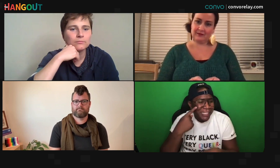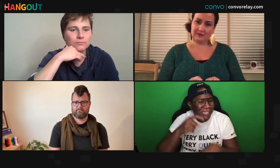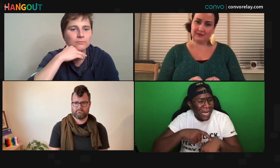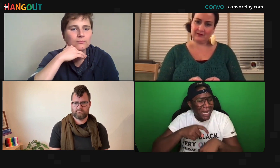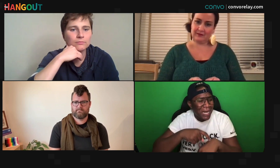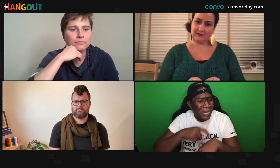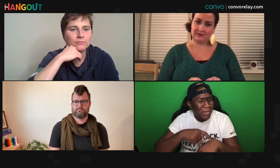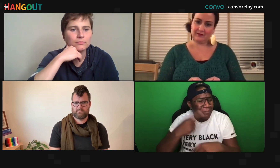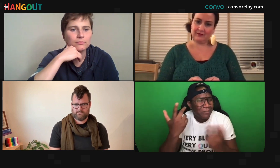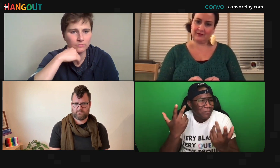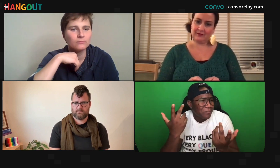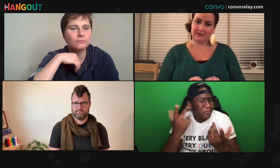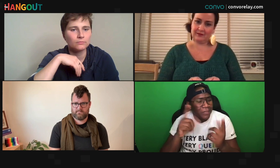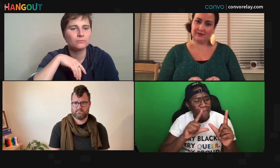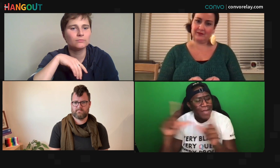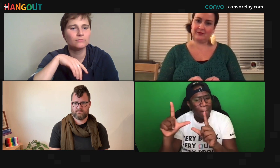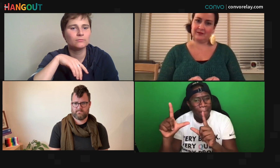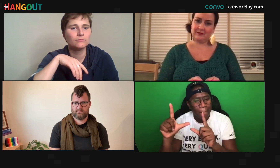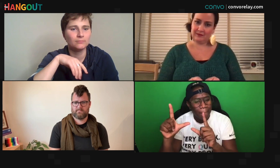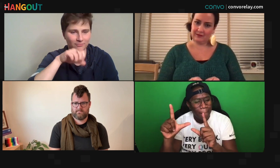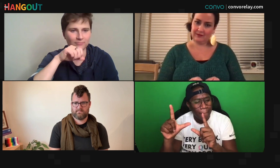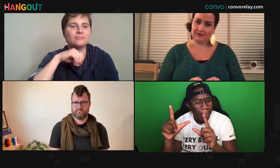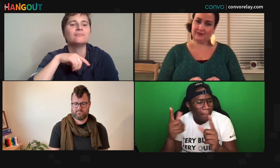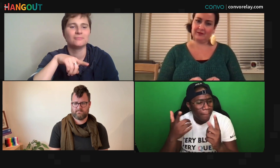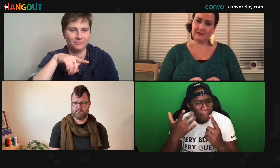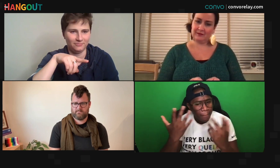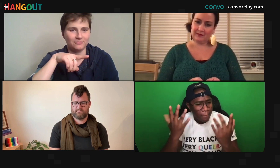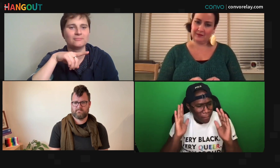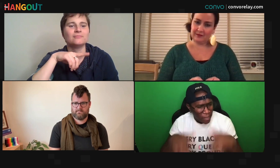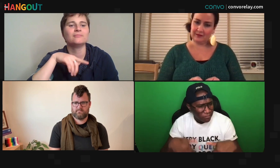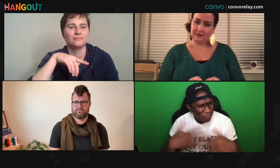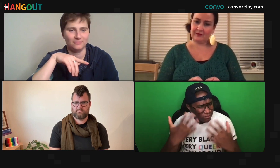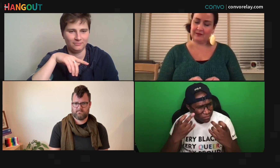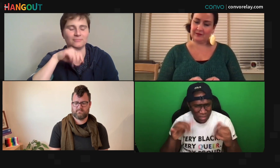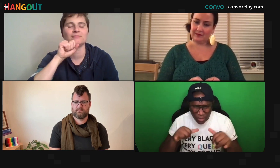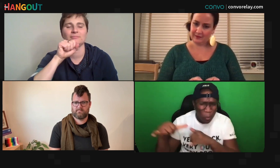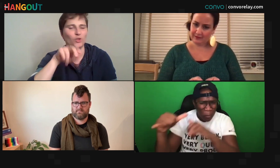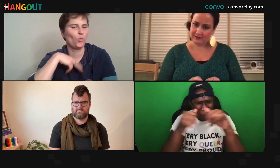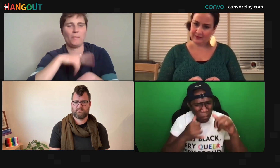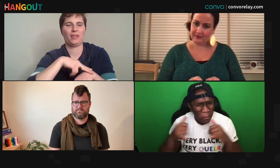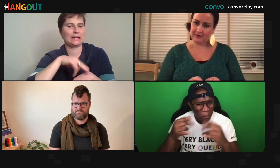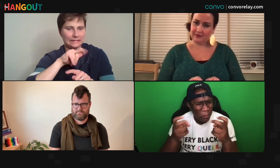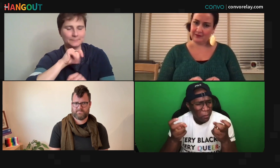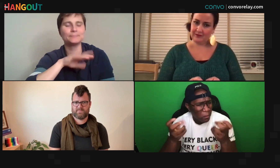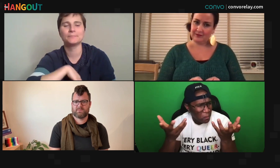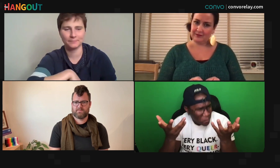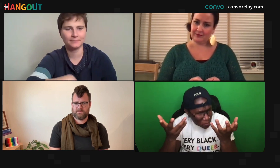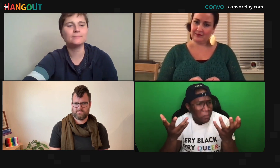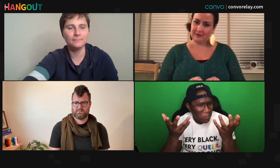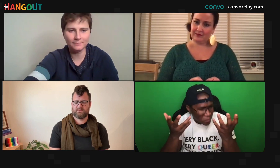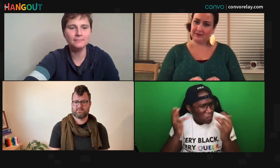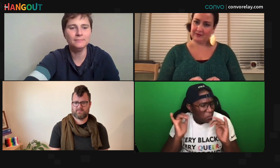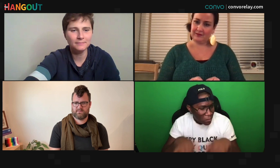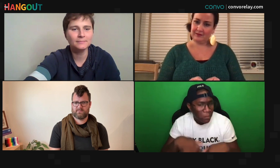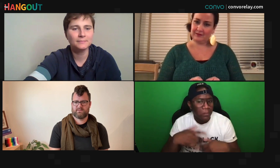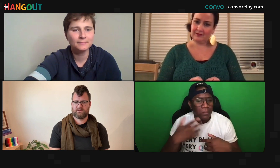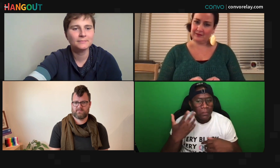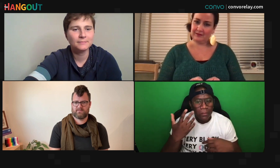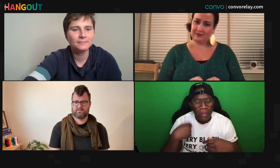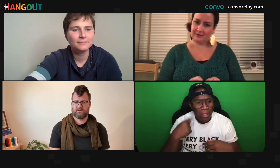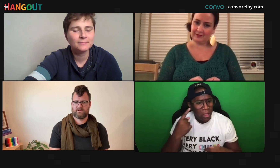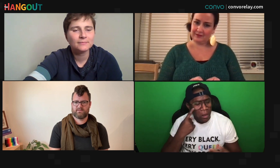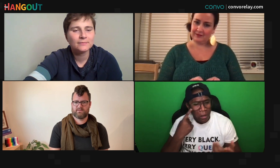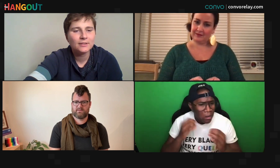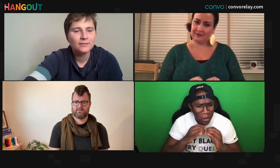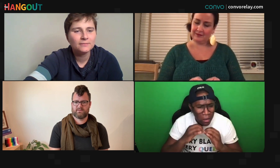say something like deaf in the title. And I thought that maybe it was time to frame it in a different manner. To be